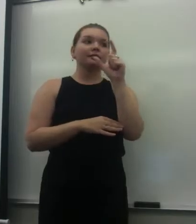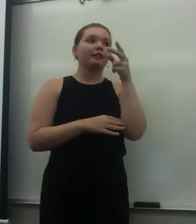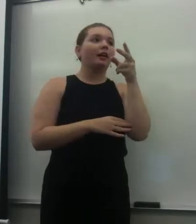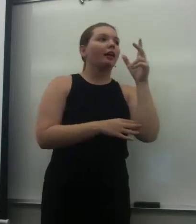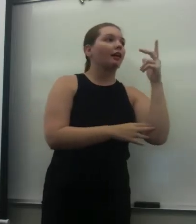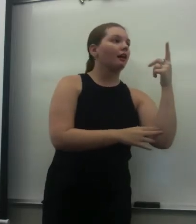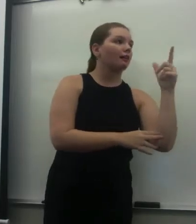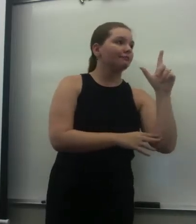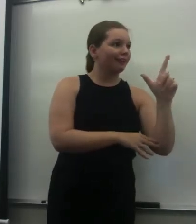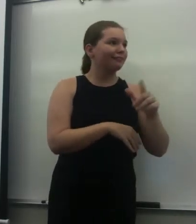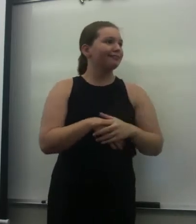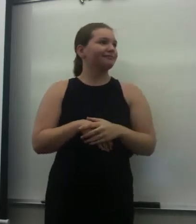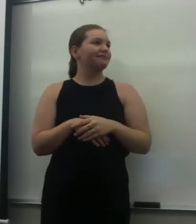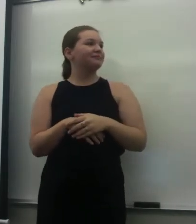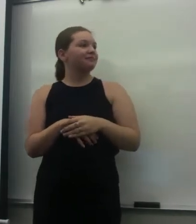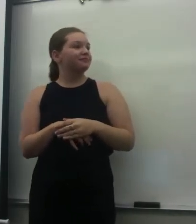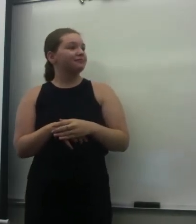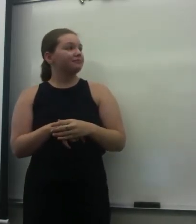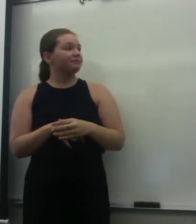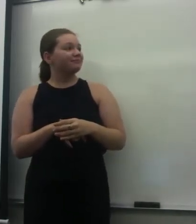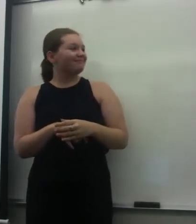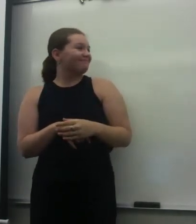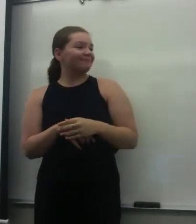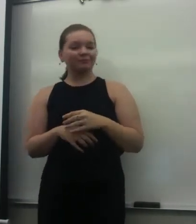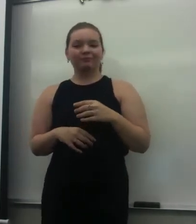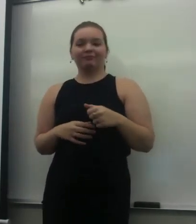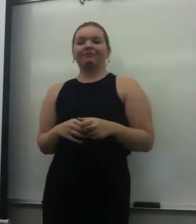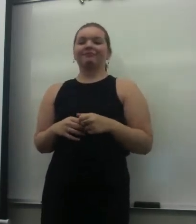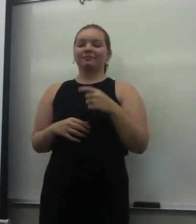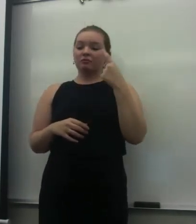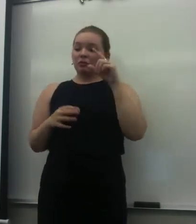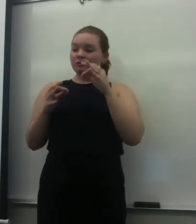to interpreters who meet specific requirements,